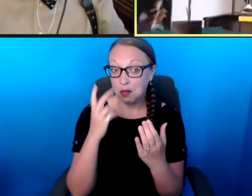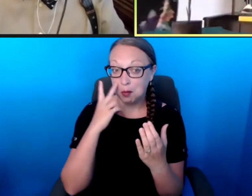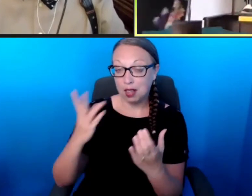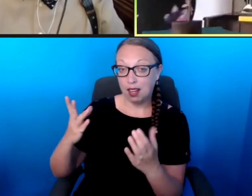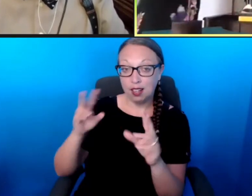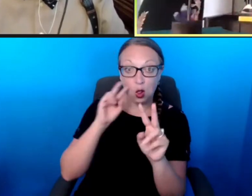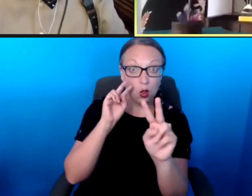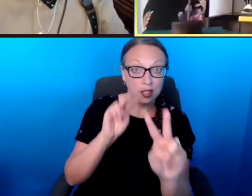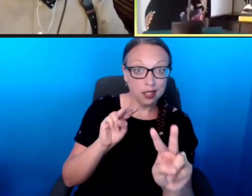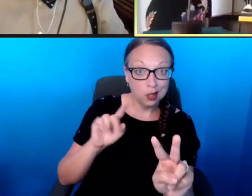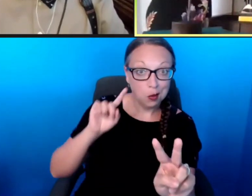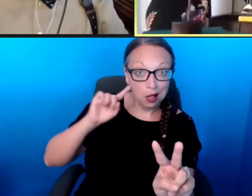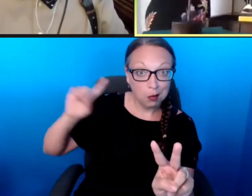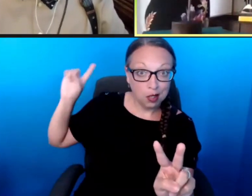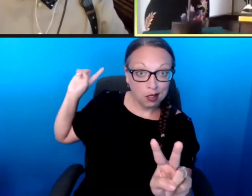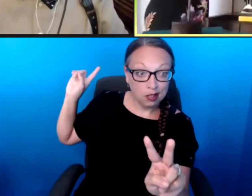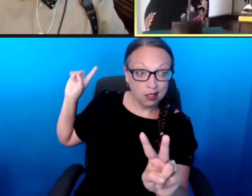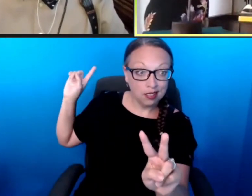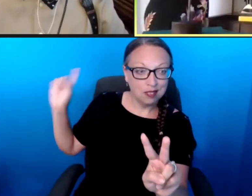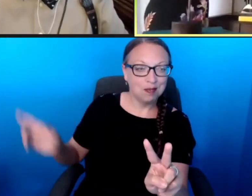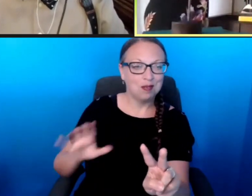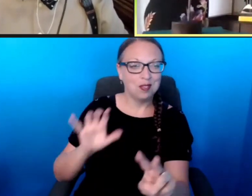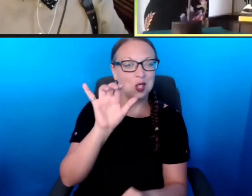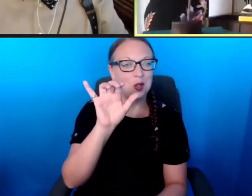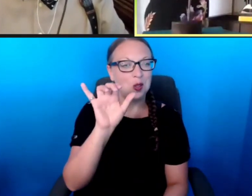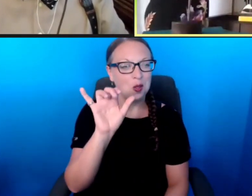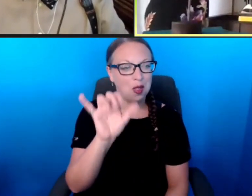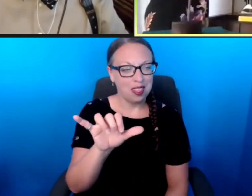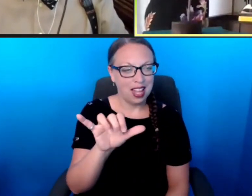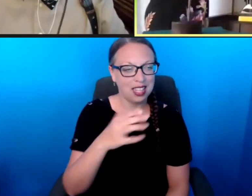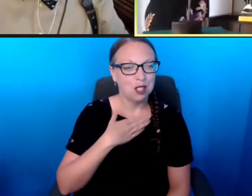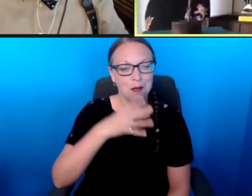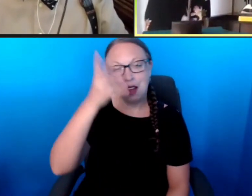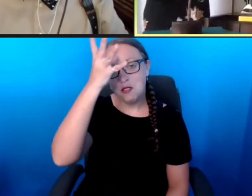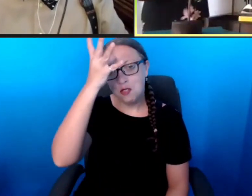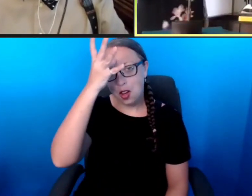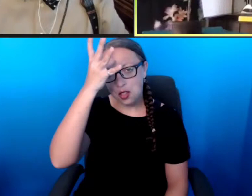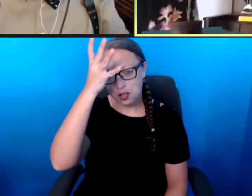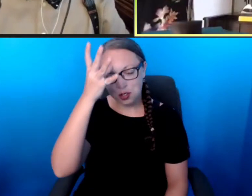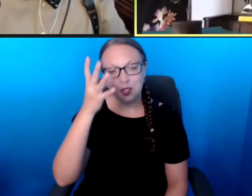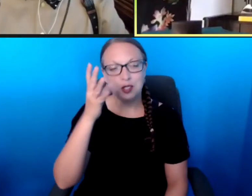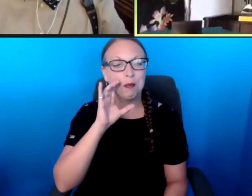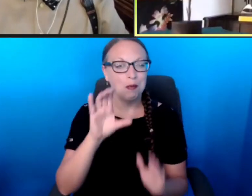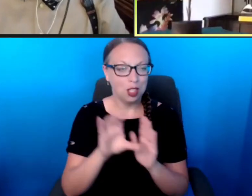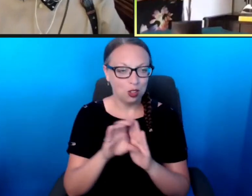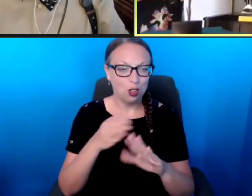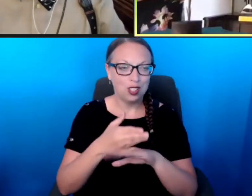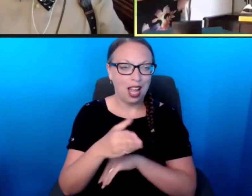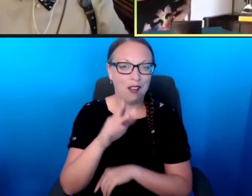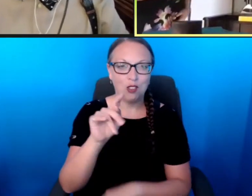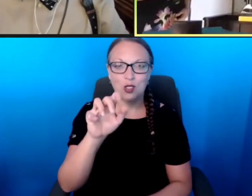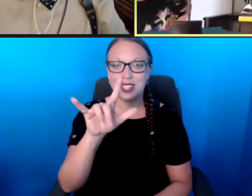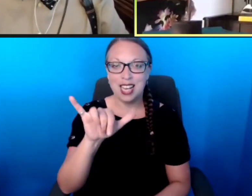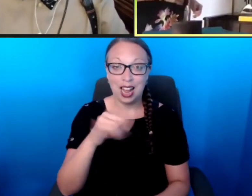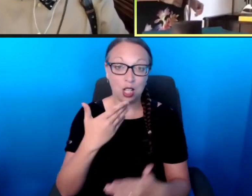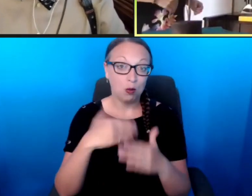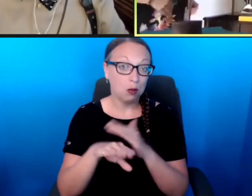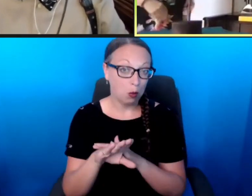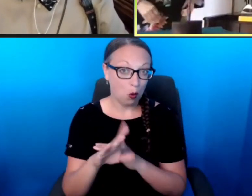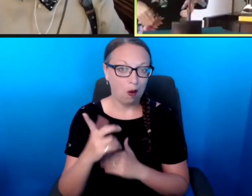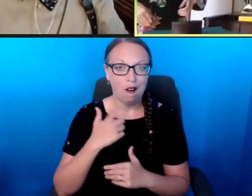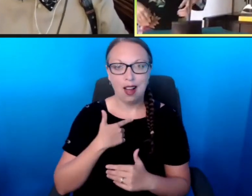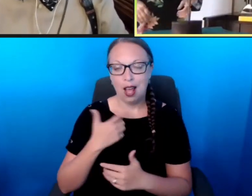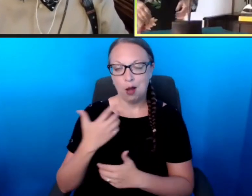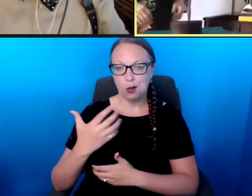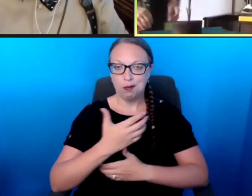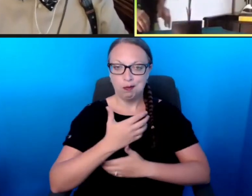the students. But this is my daughter. This or my father's portrait of after Tally was born. I would walk around,